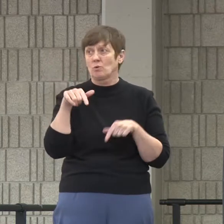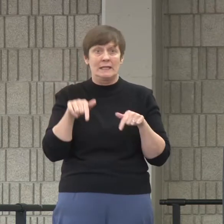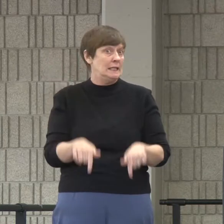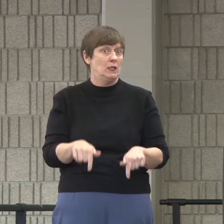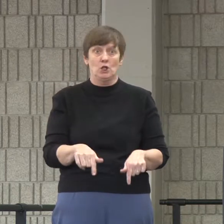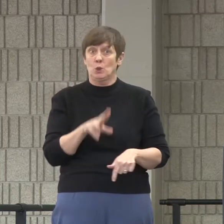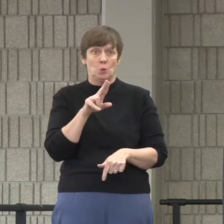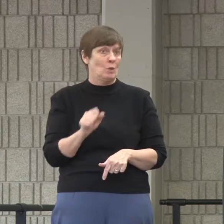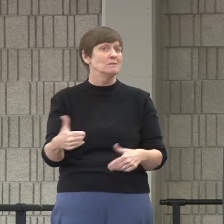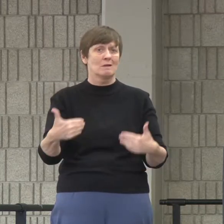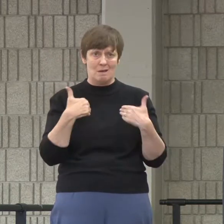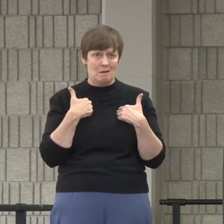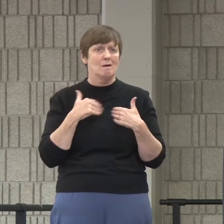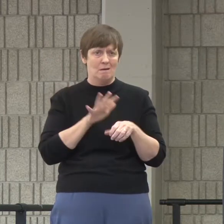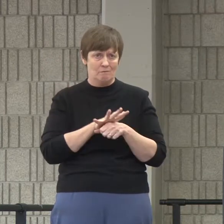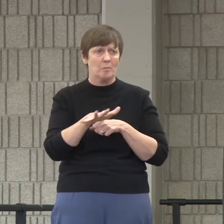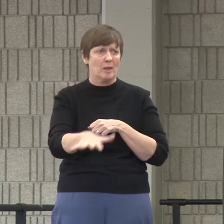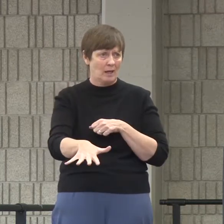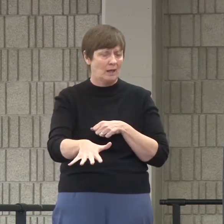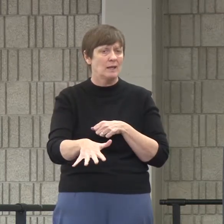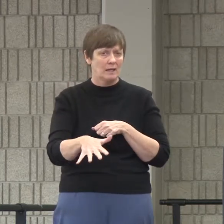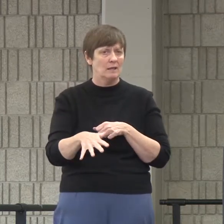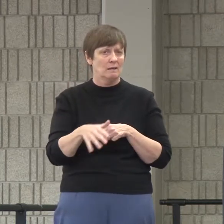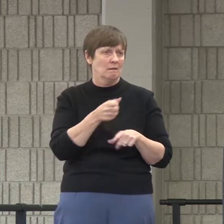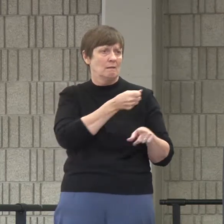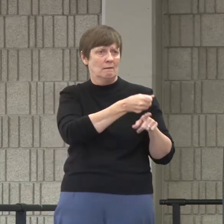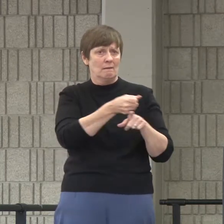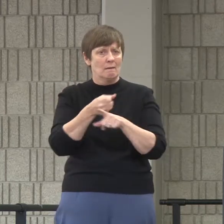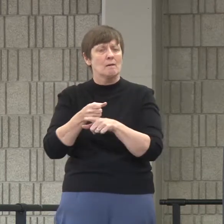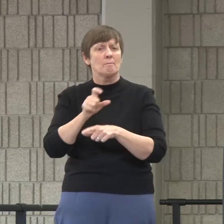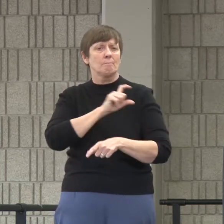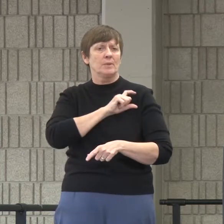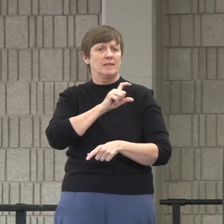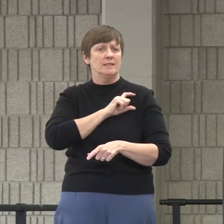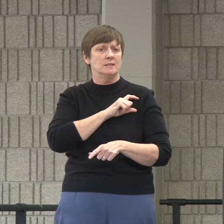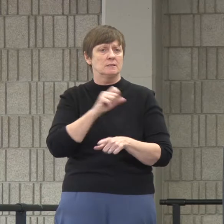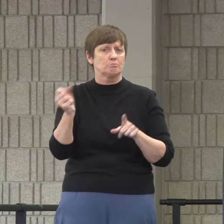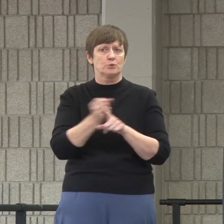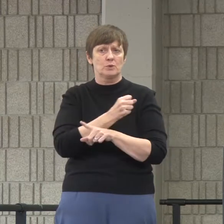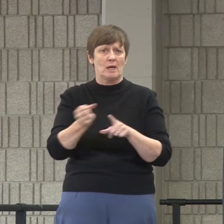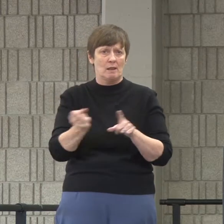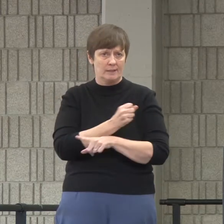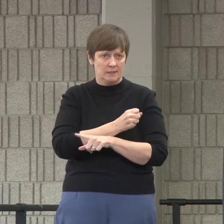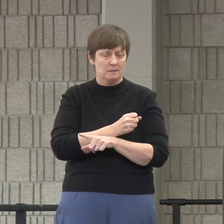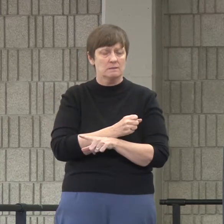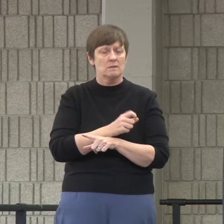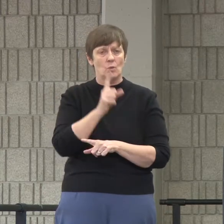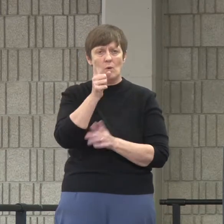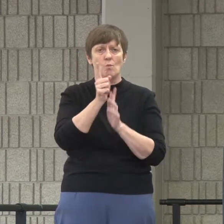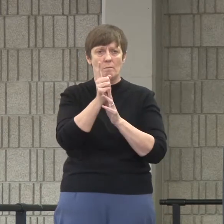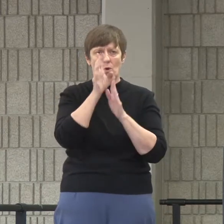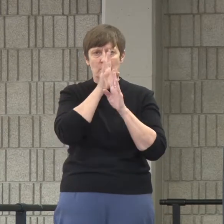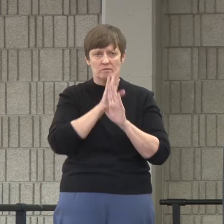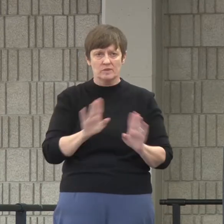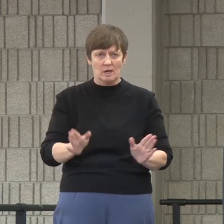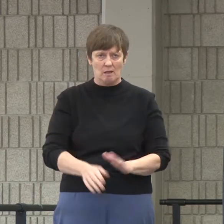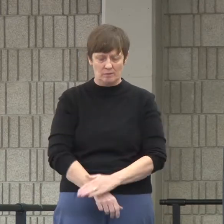here with all those affected by police brutality. So let's have a moment of silence.